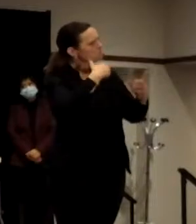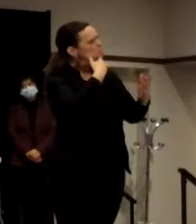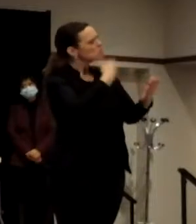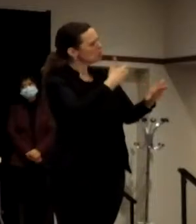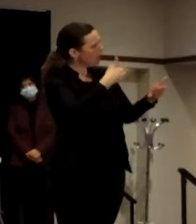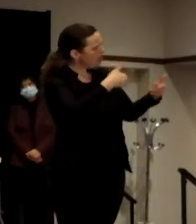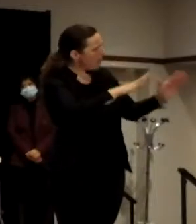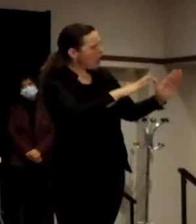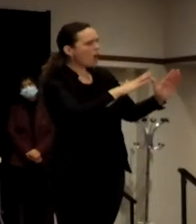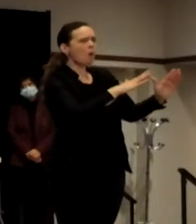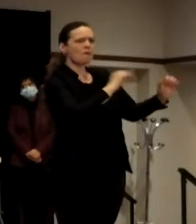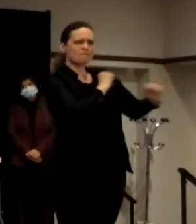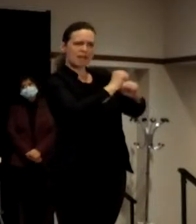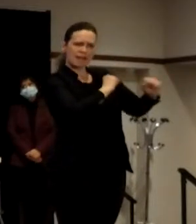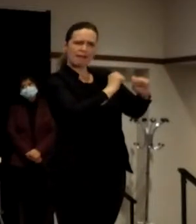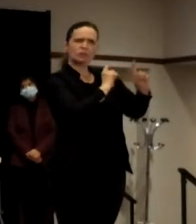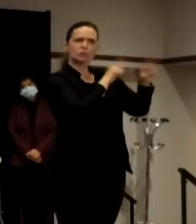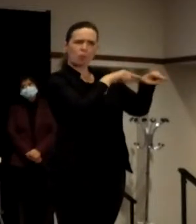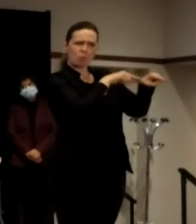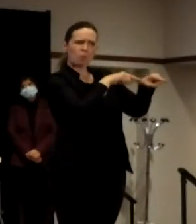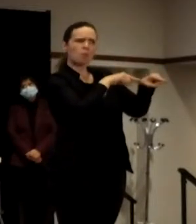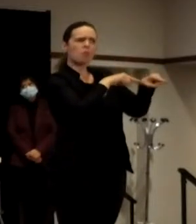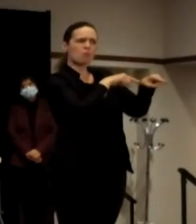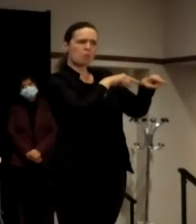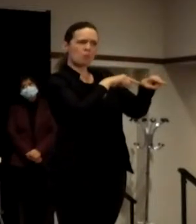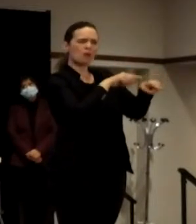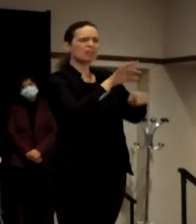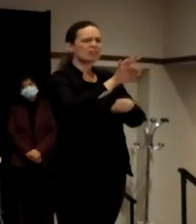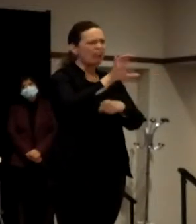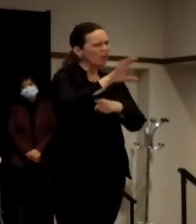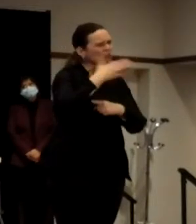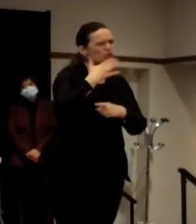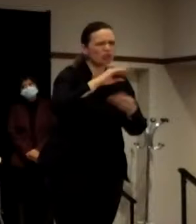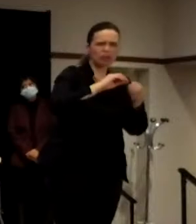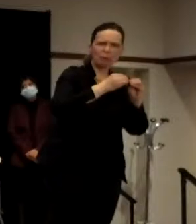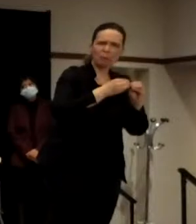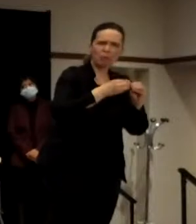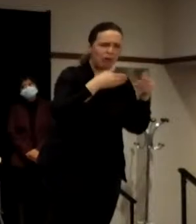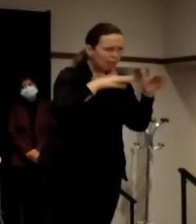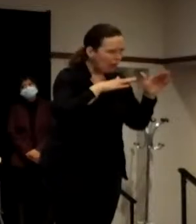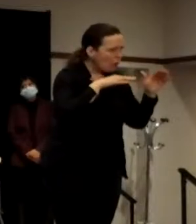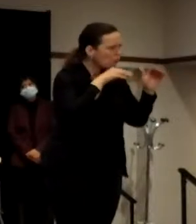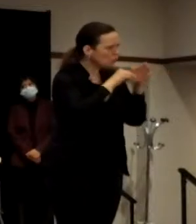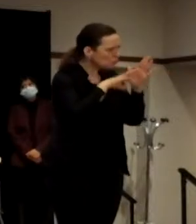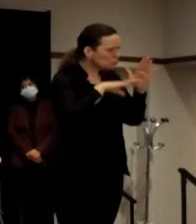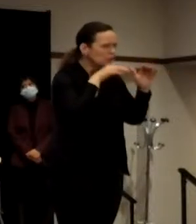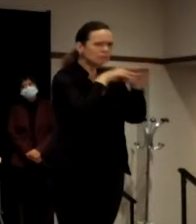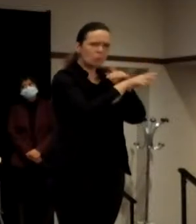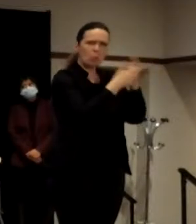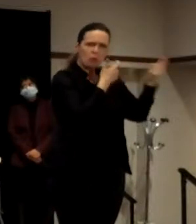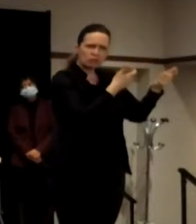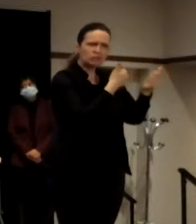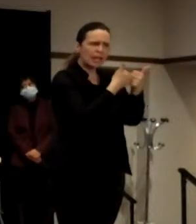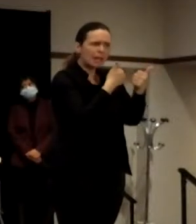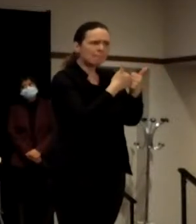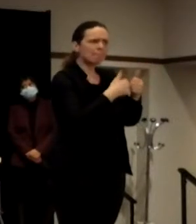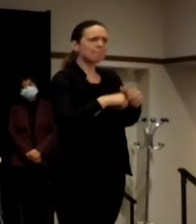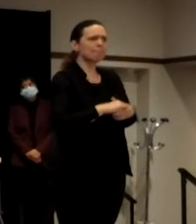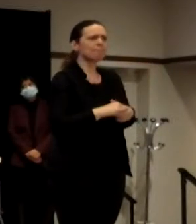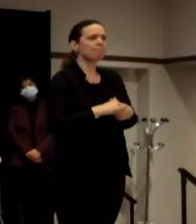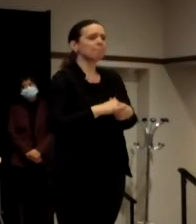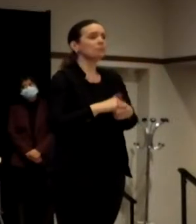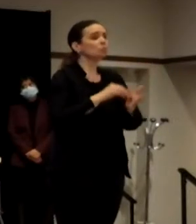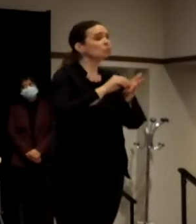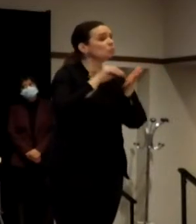this is good because it's going to give some of these kids who've never been in that facility other than probably getting a test, an opportunity to go